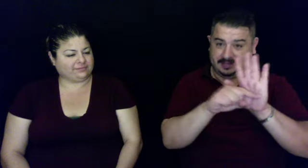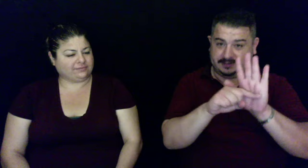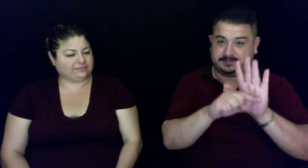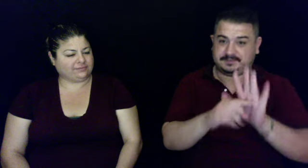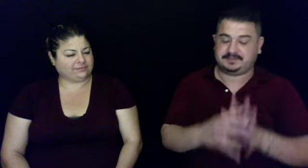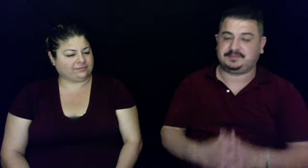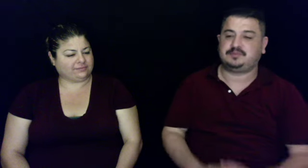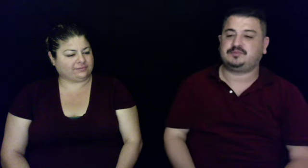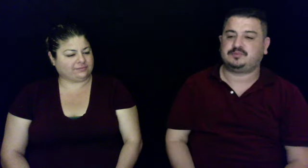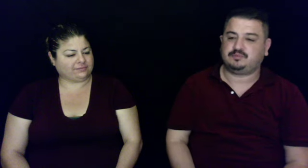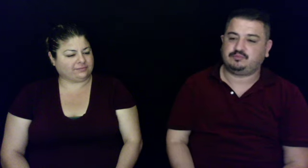negative.